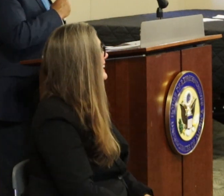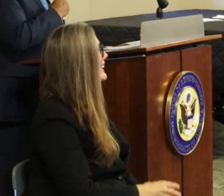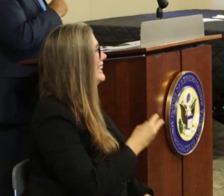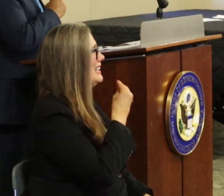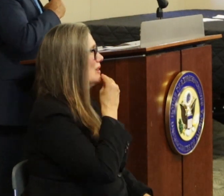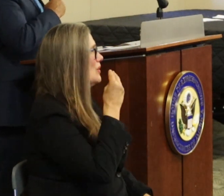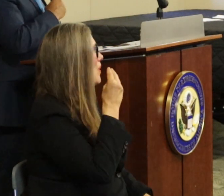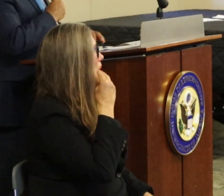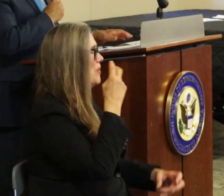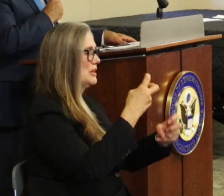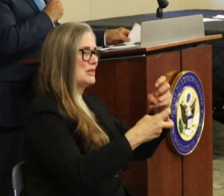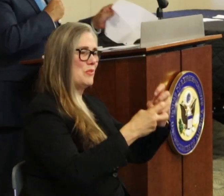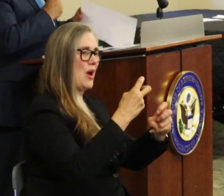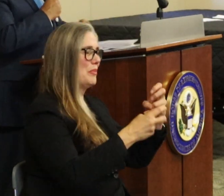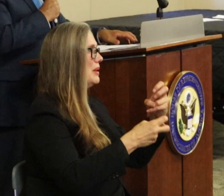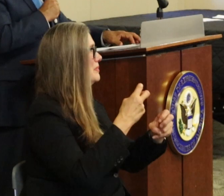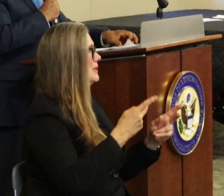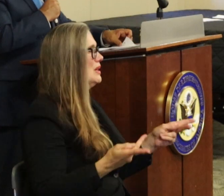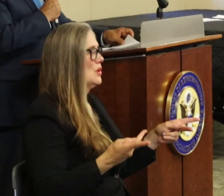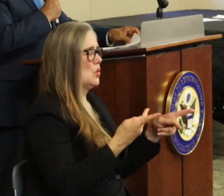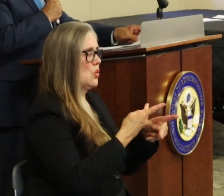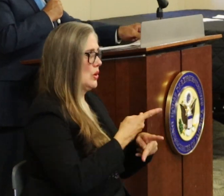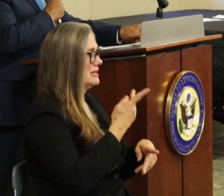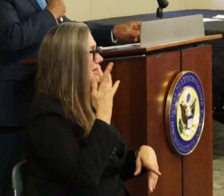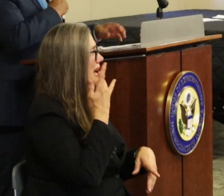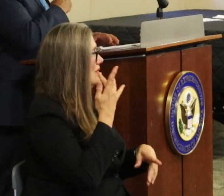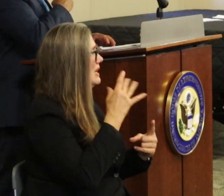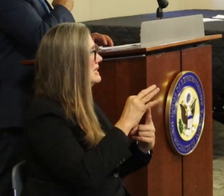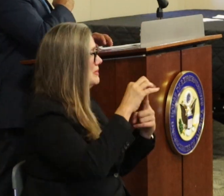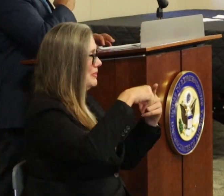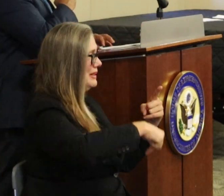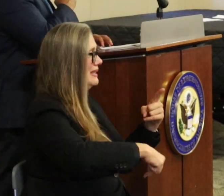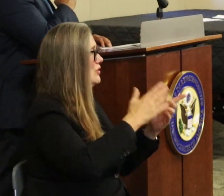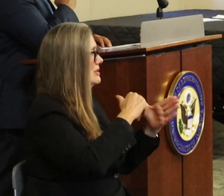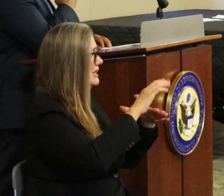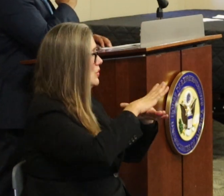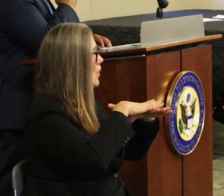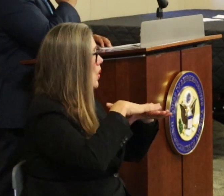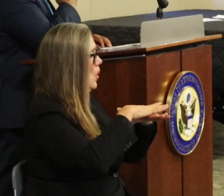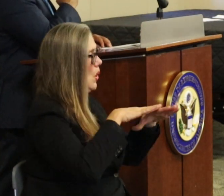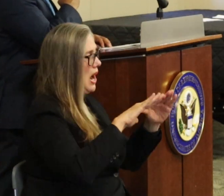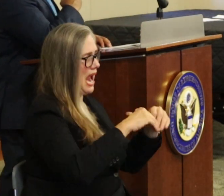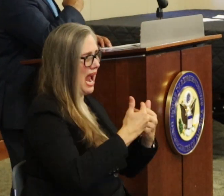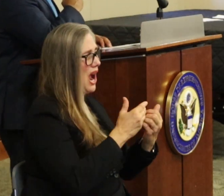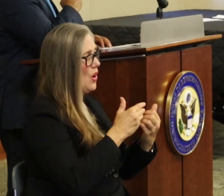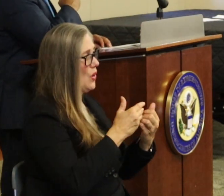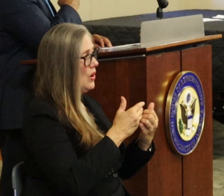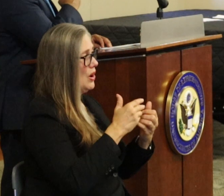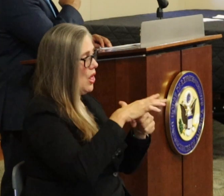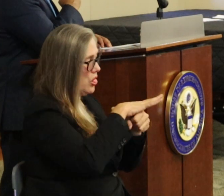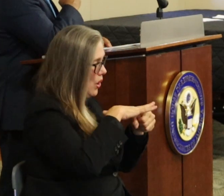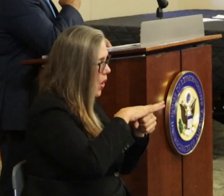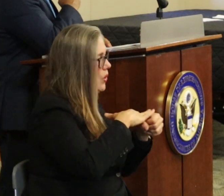homeless crisis is becoming worse in California, especially on the Central Coast. So how is this issue being addressed at the